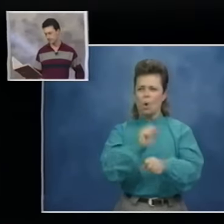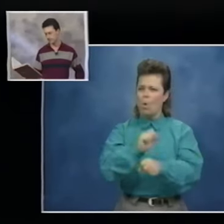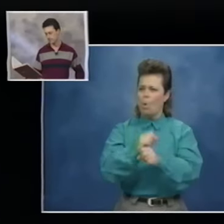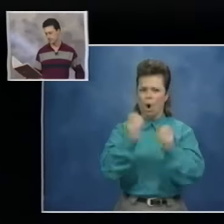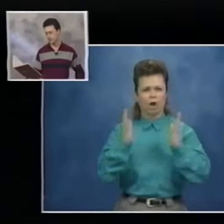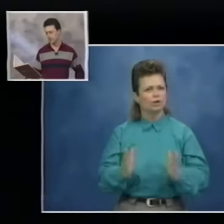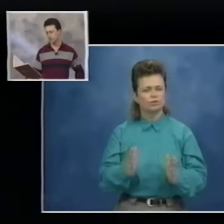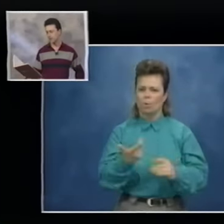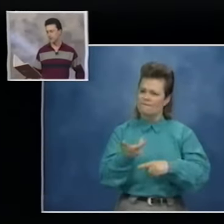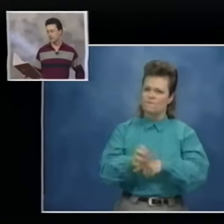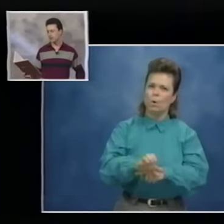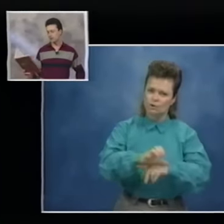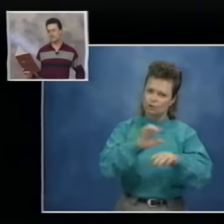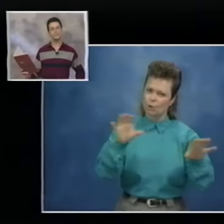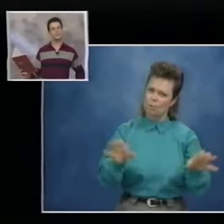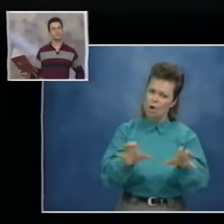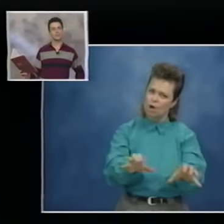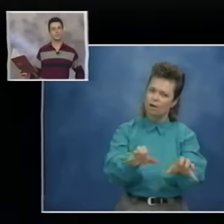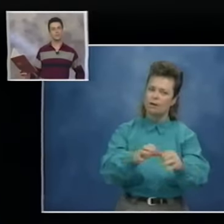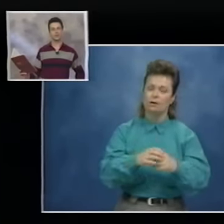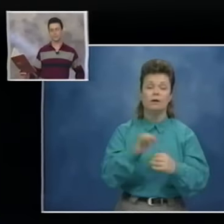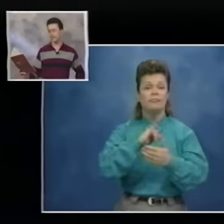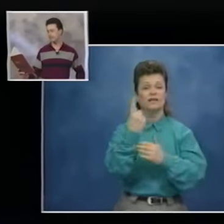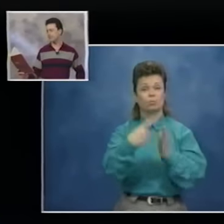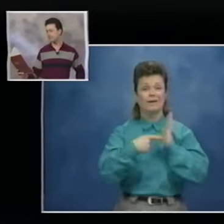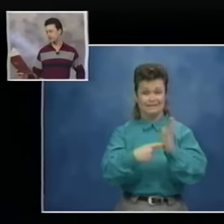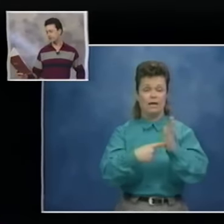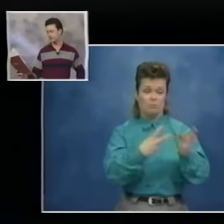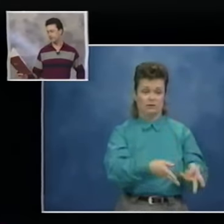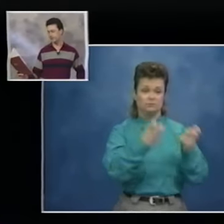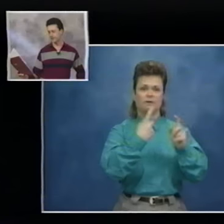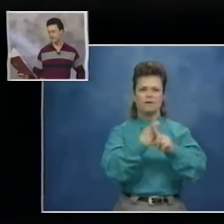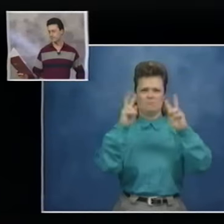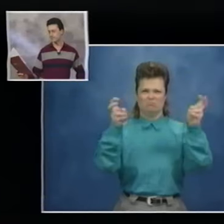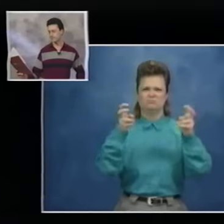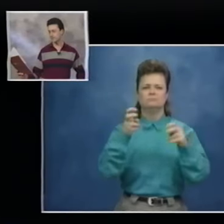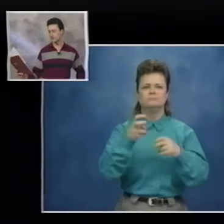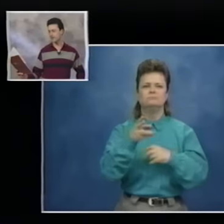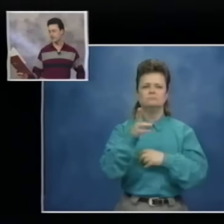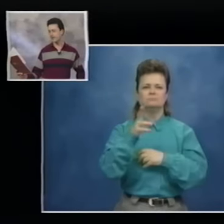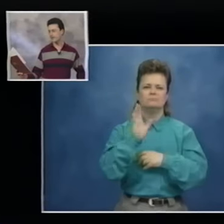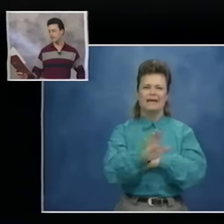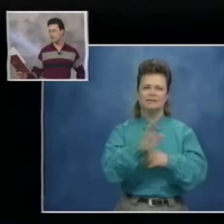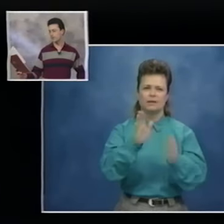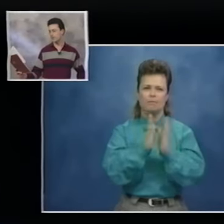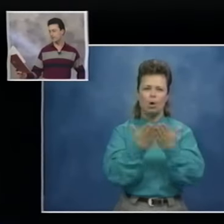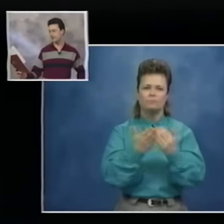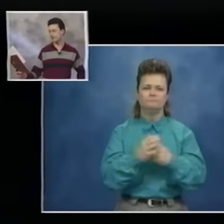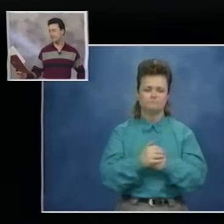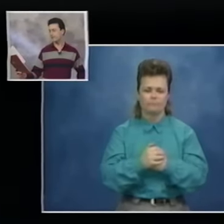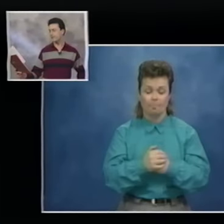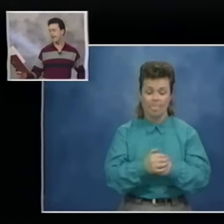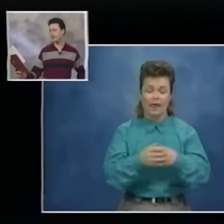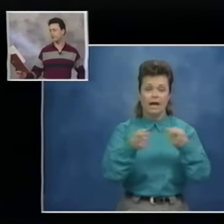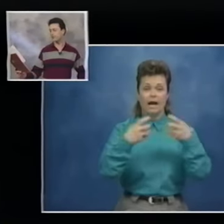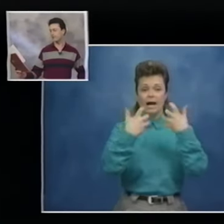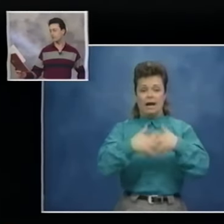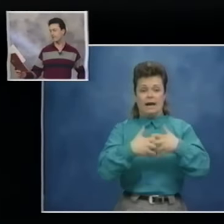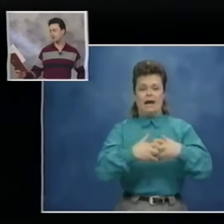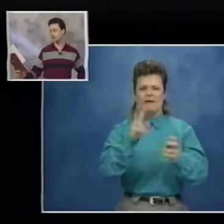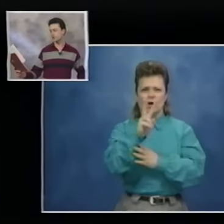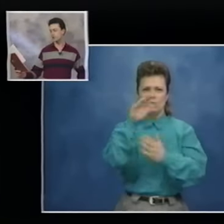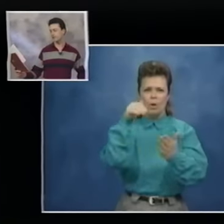under. This is an example from Upton Sinclair's book. Cut up by the